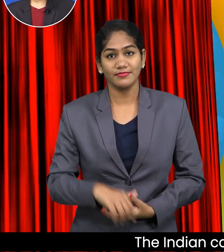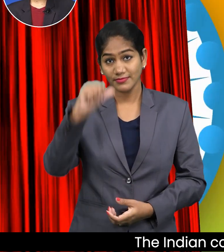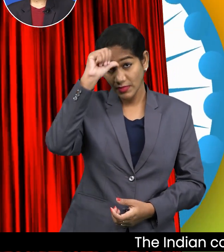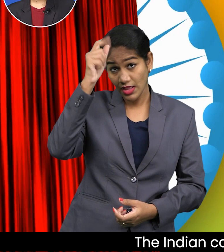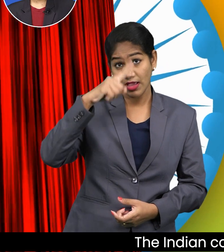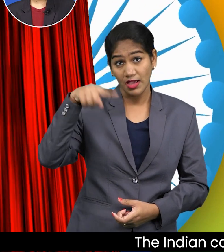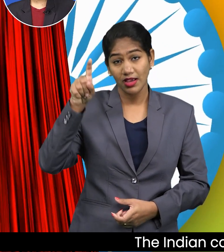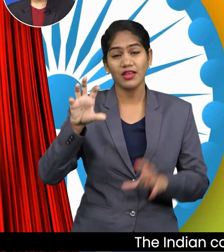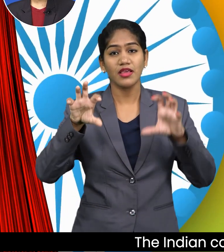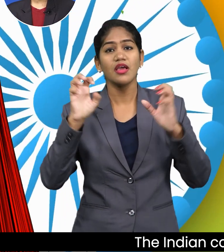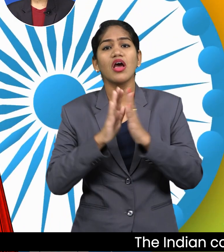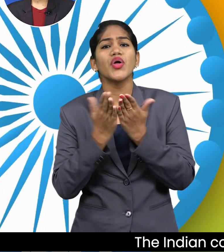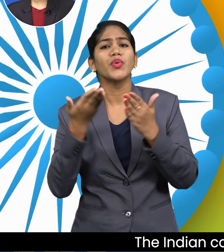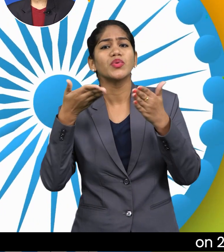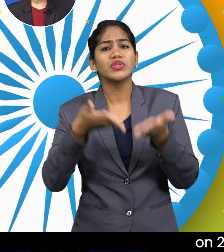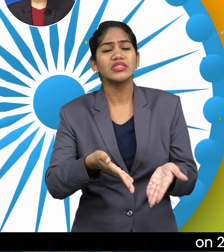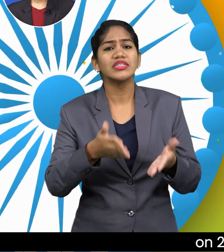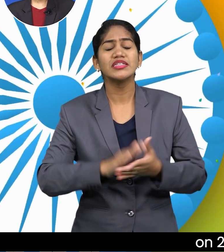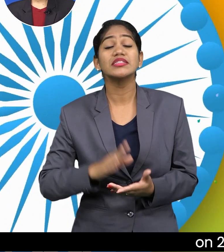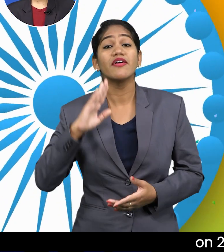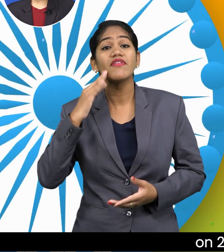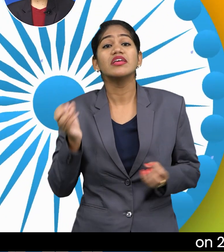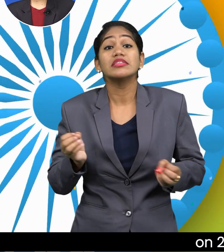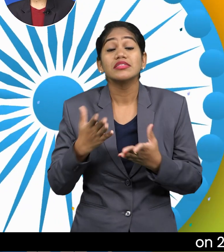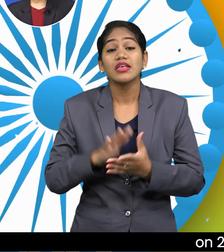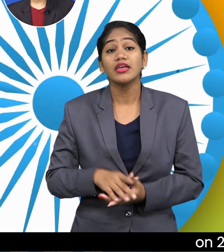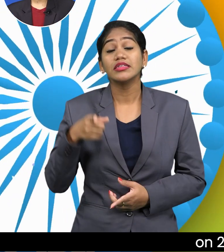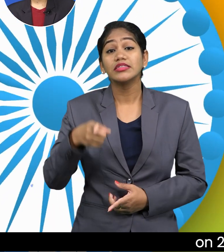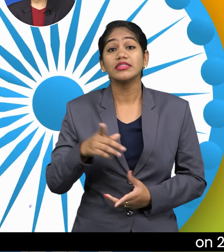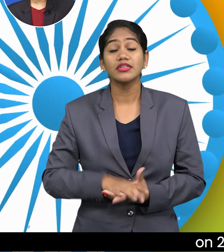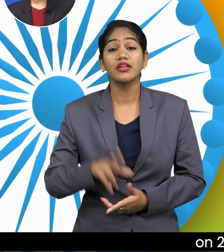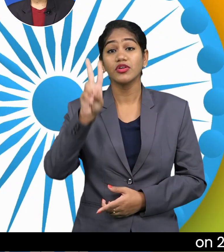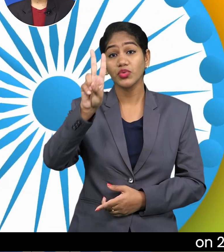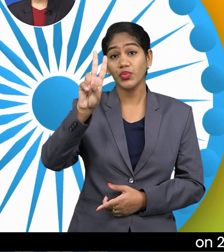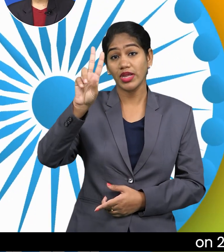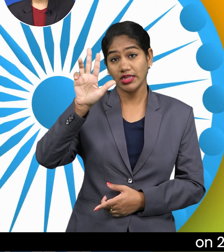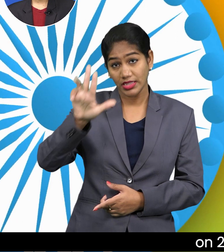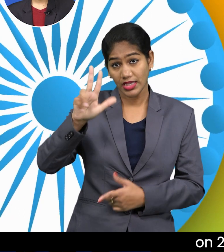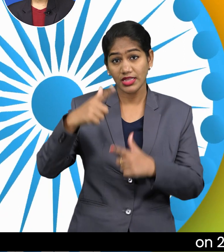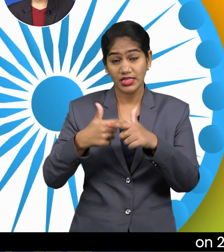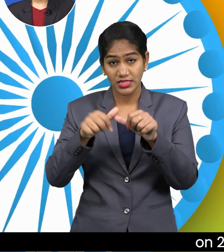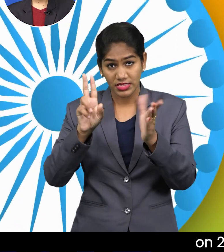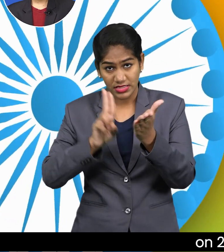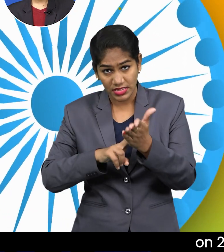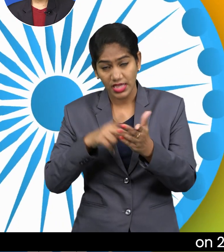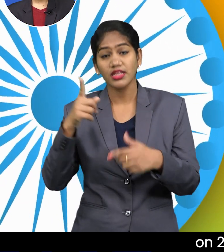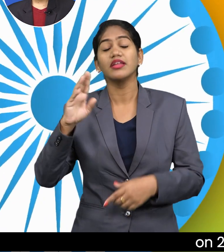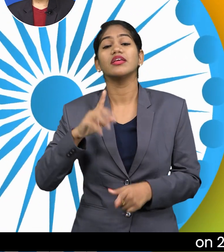The Indian Constitution came into force on 26th January 1950.